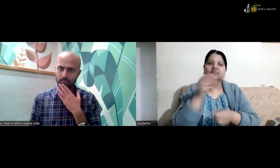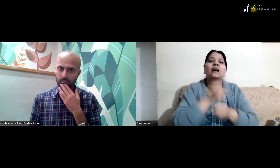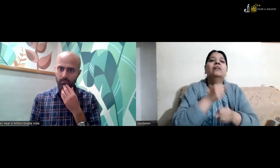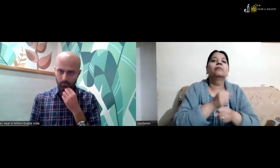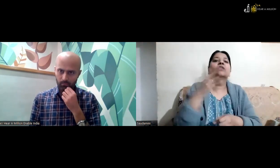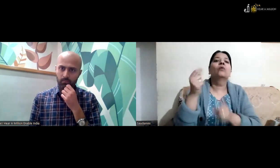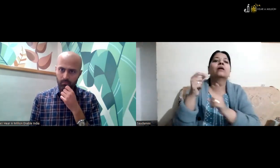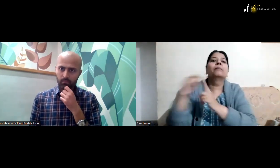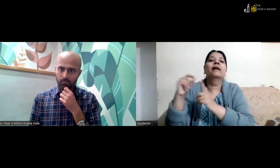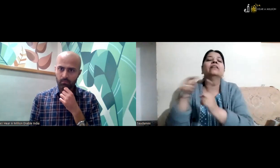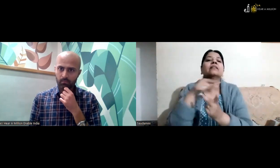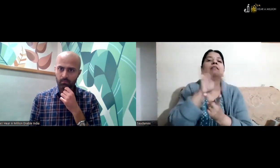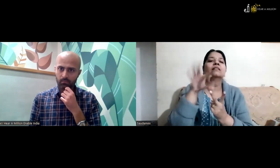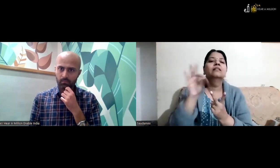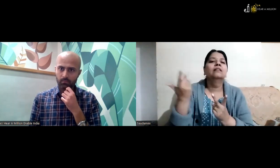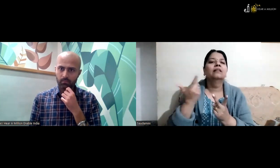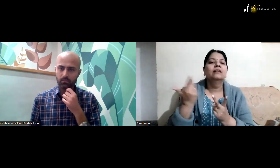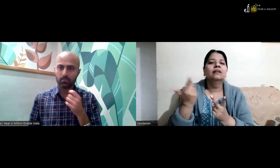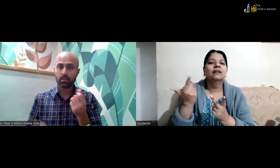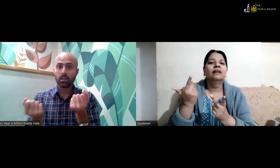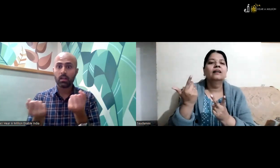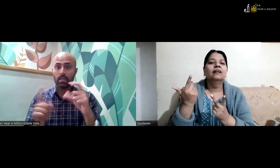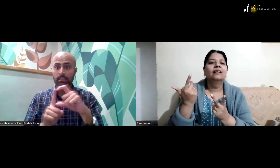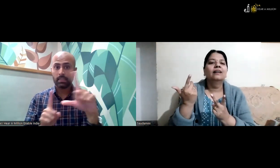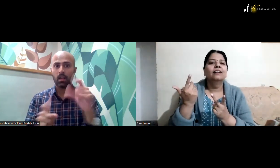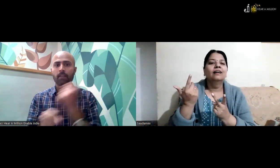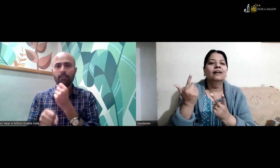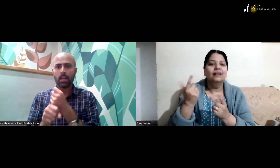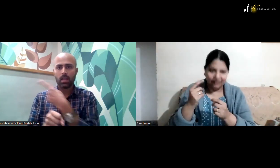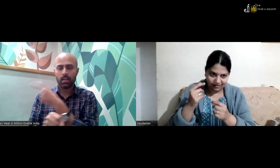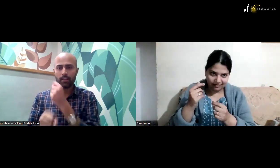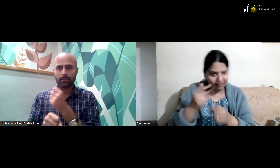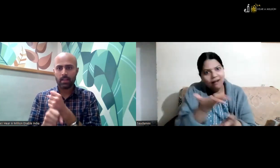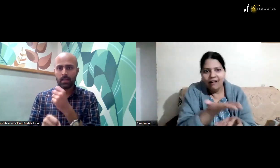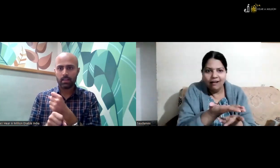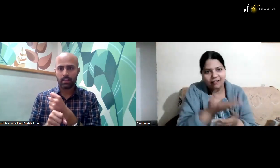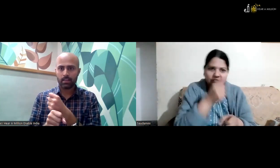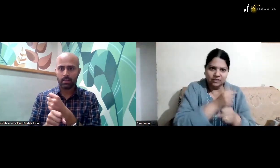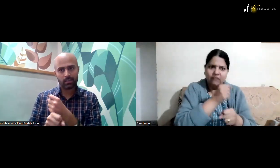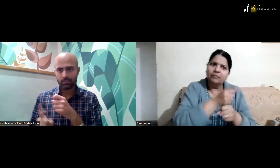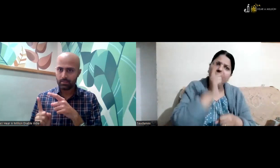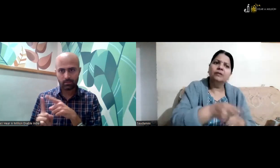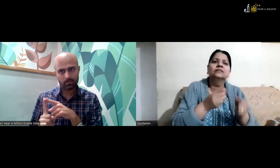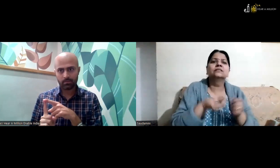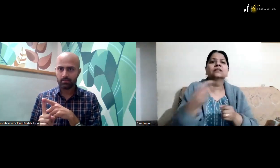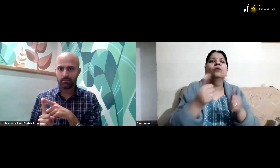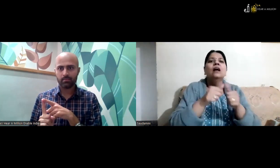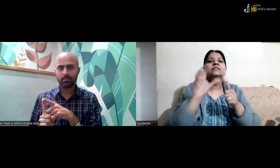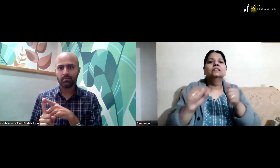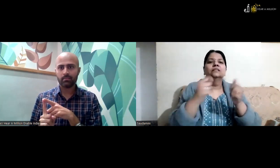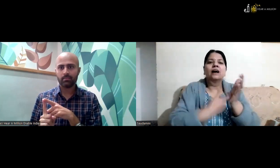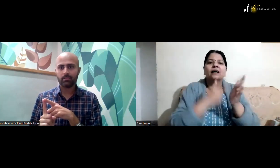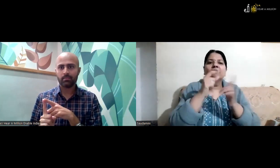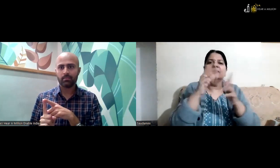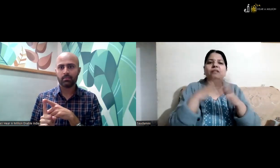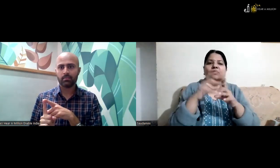foremost thing. For example, like if you who is the authority to give the driving license? Yeah, that is the government, right?